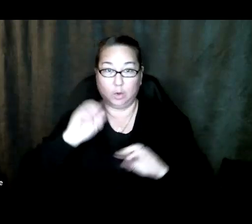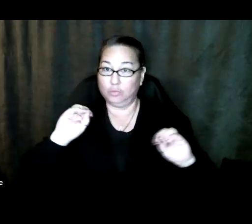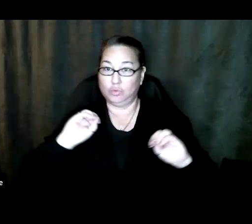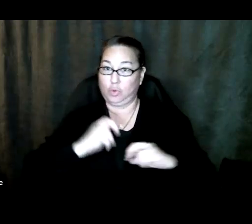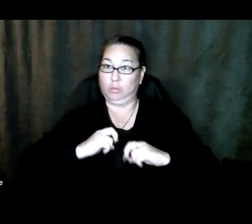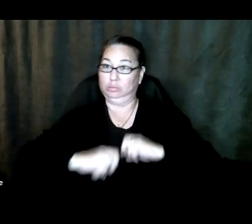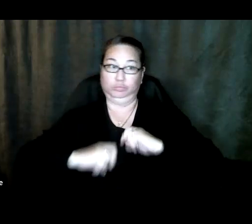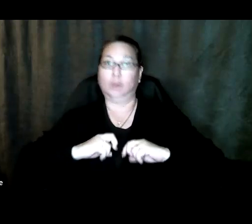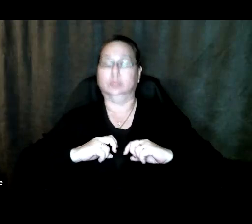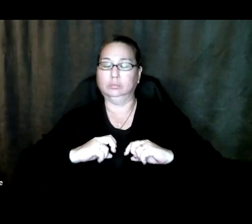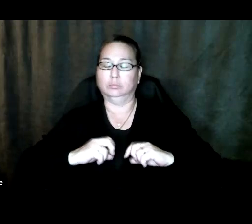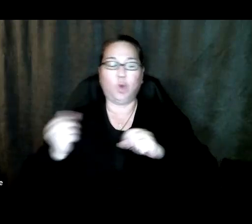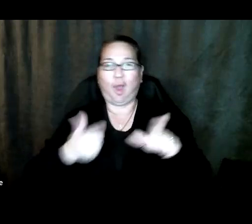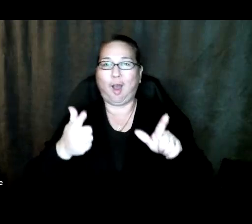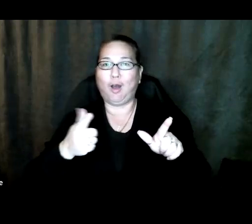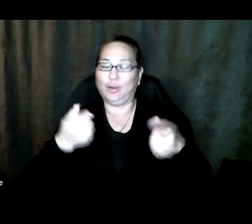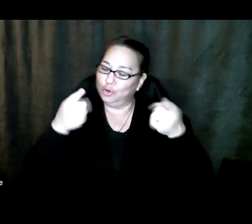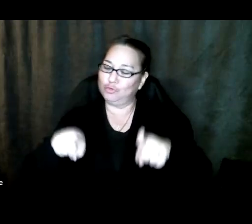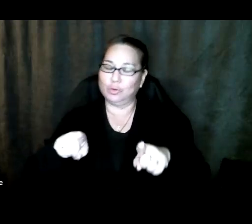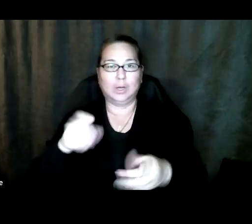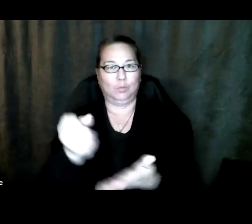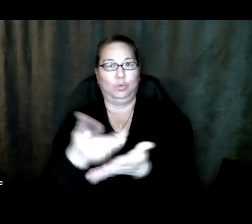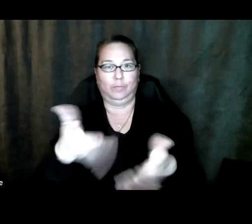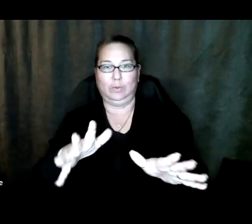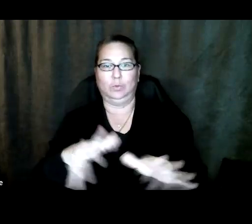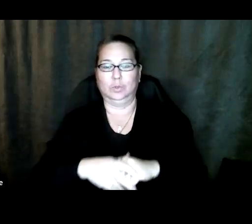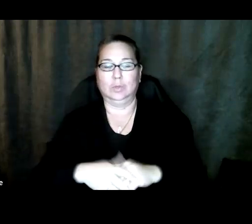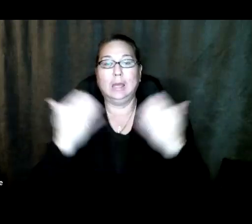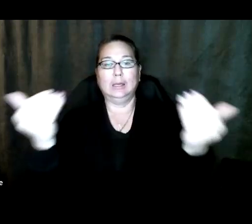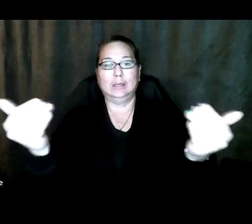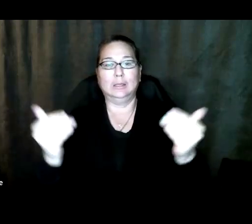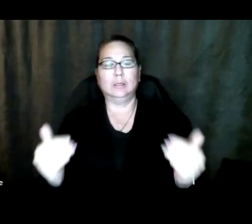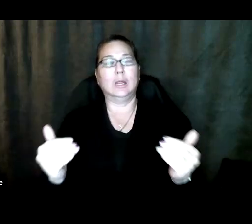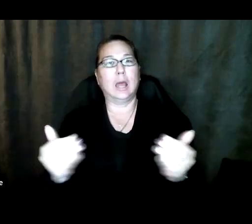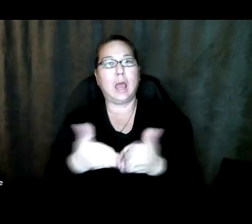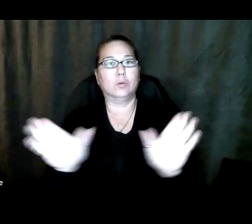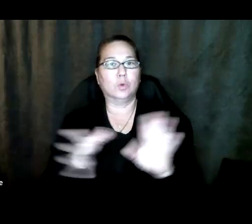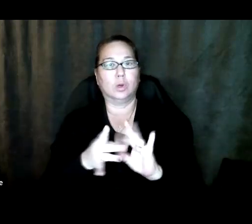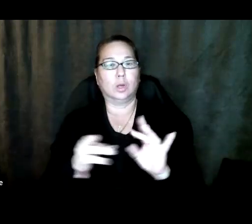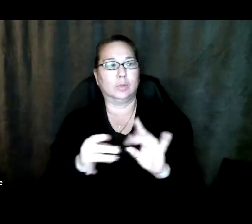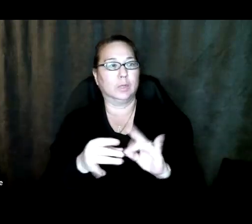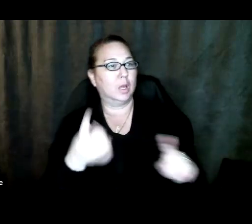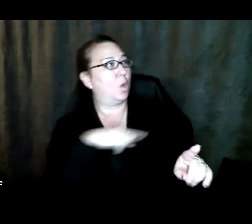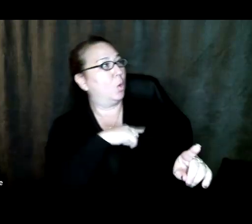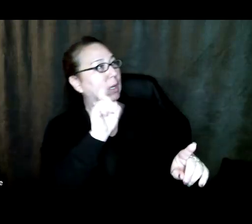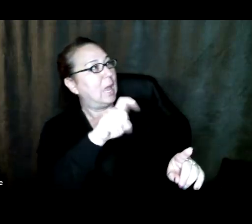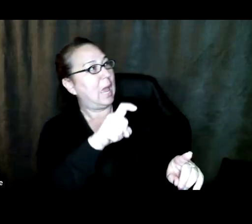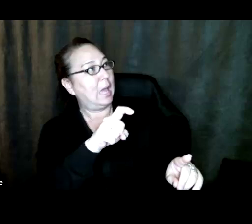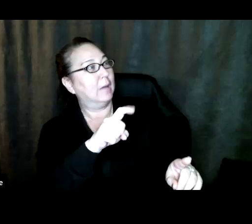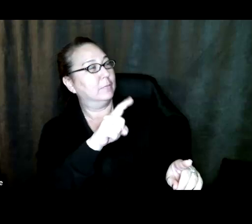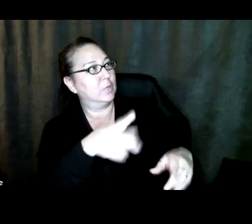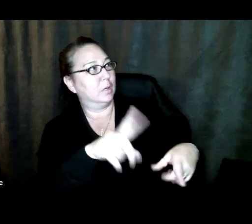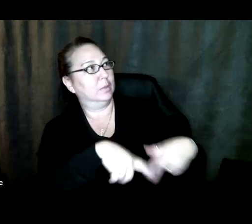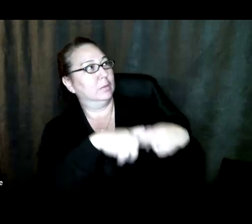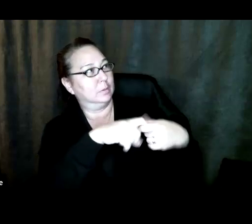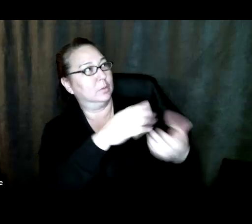superintendent's report is approved. We'll now move on to general public comment. Ms. Parvex? Chair, we need to adjourn for 5 minutes to try to